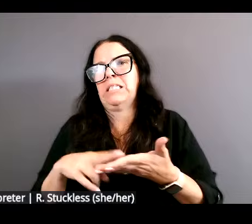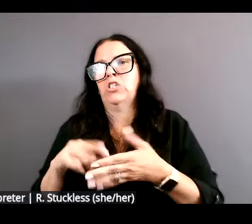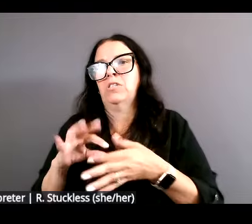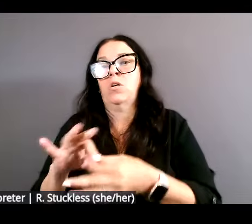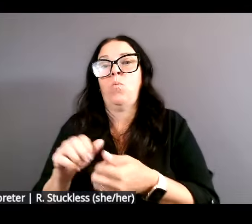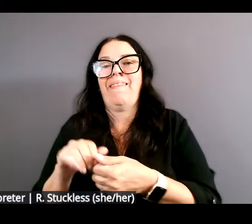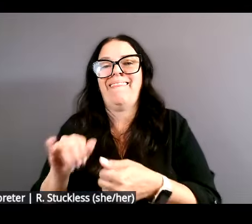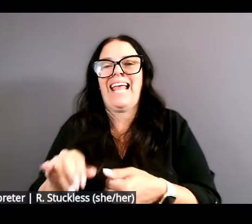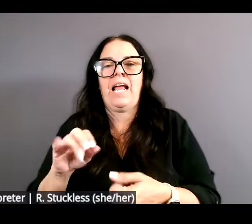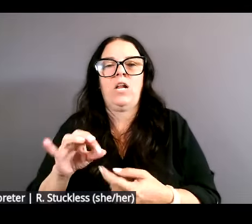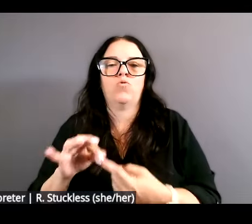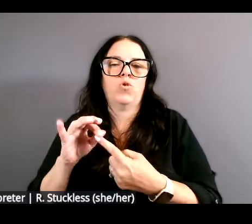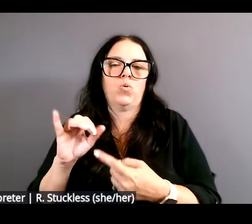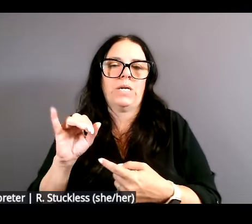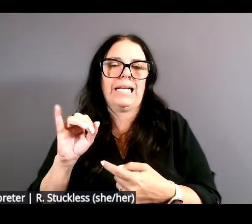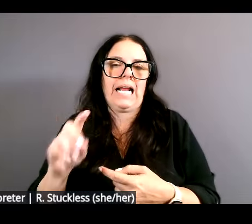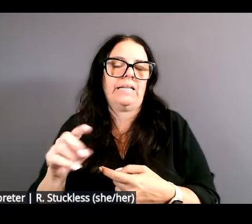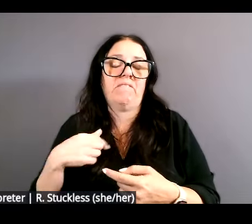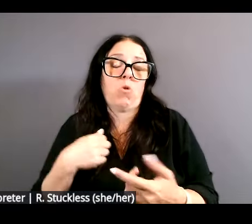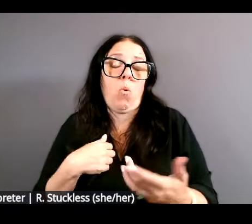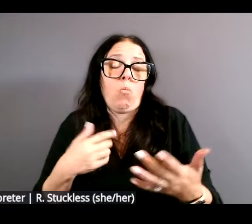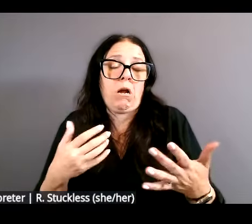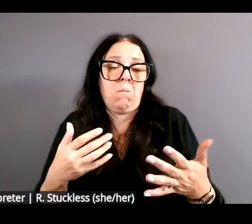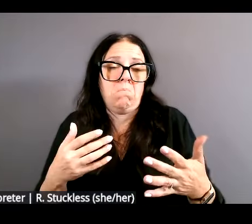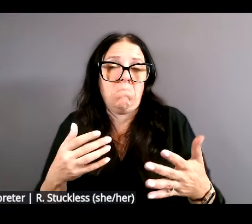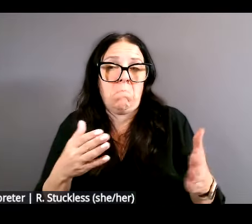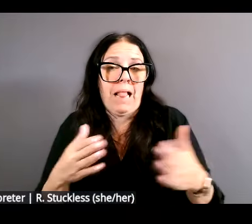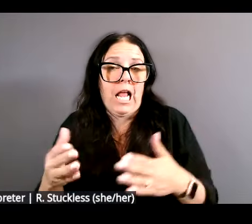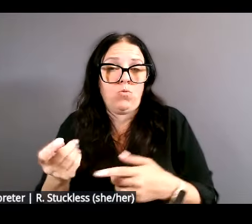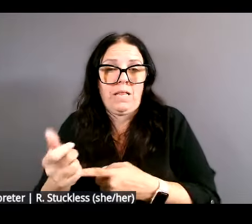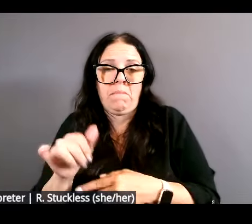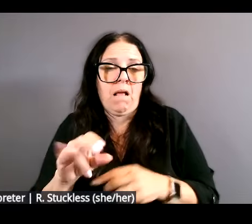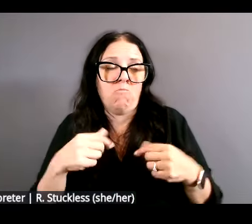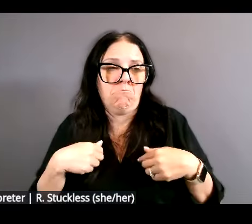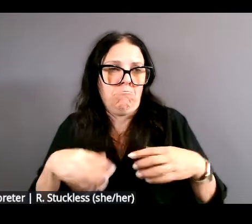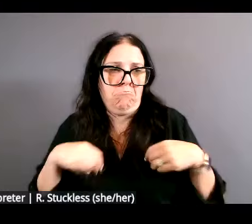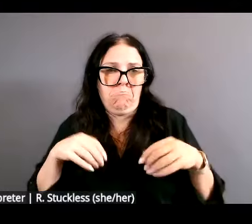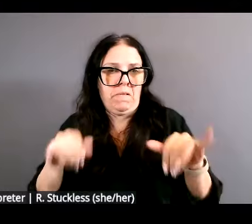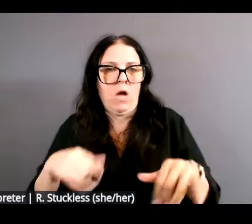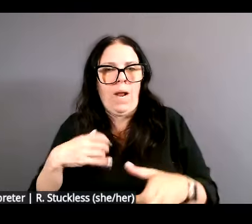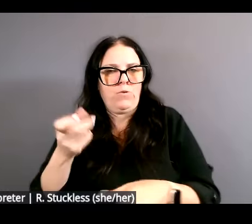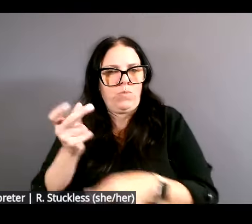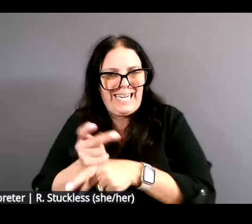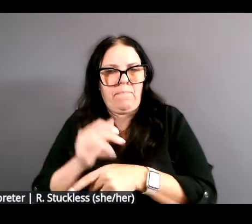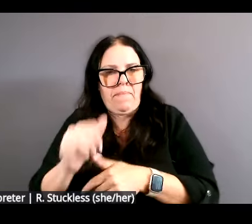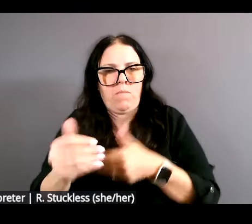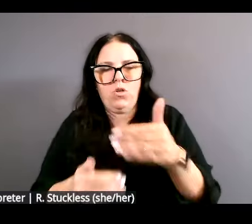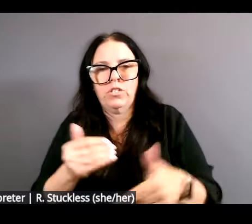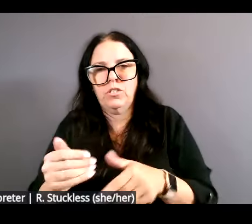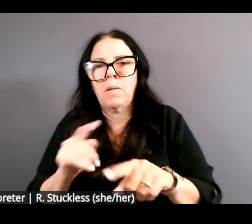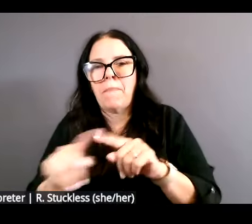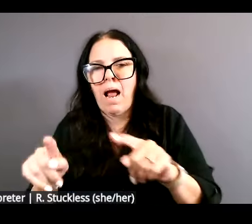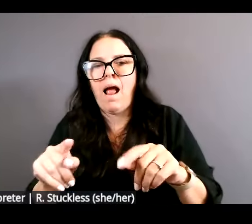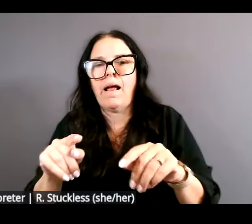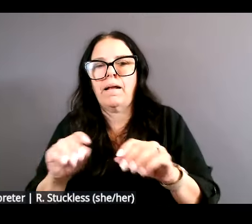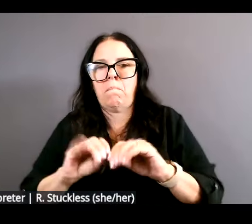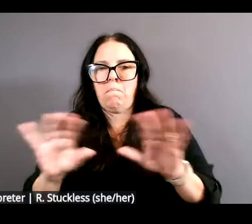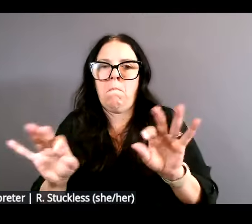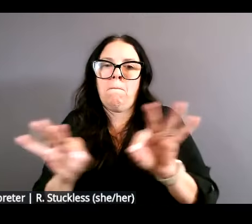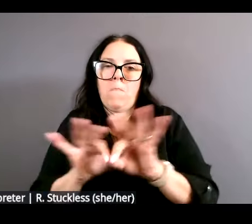something we're proposing to eliminate. That's where we are wanting to keep just that same standard going forward that we